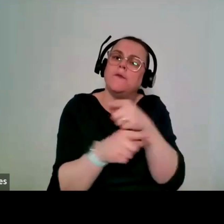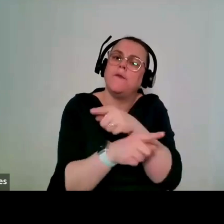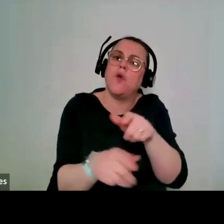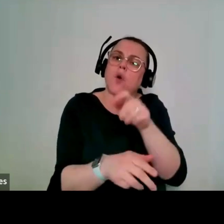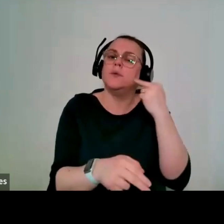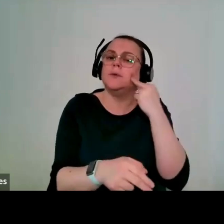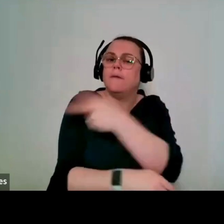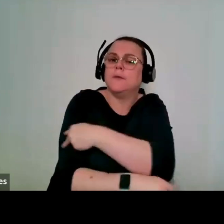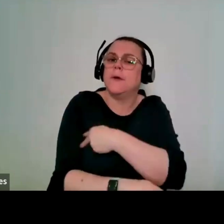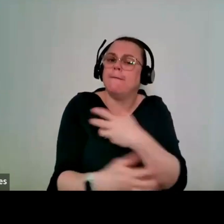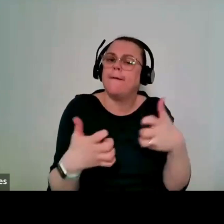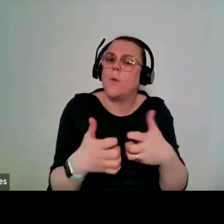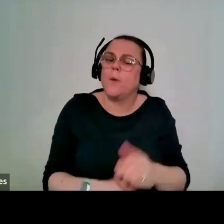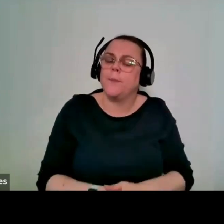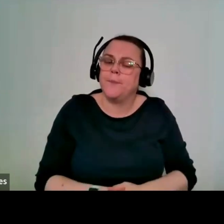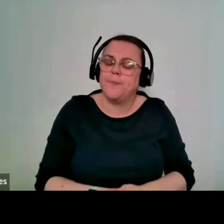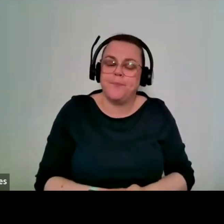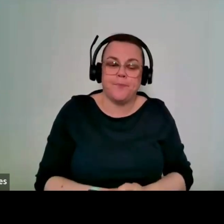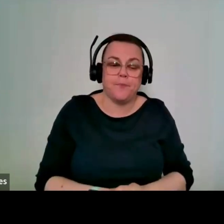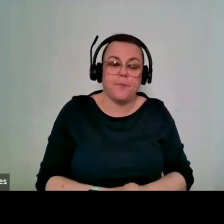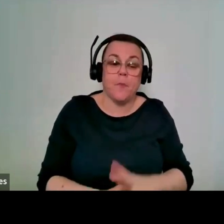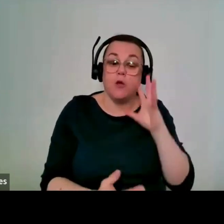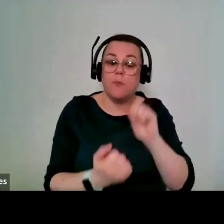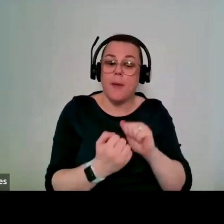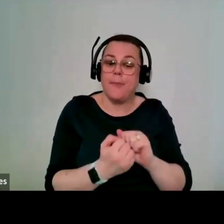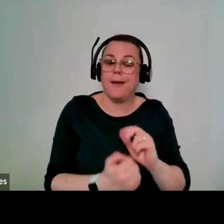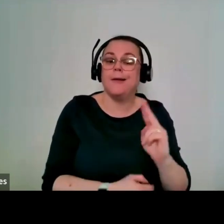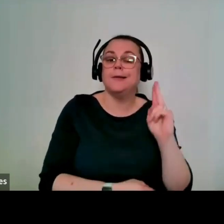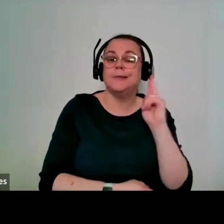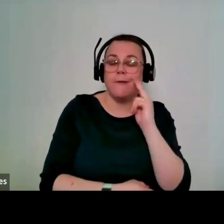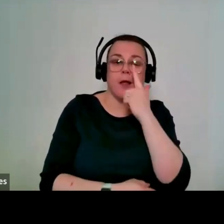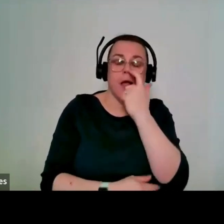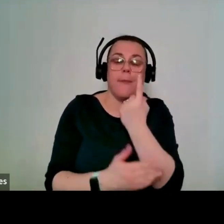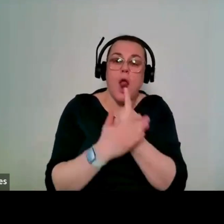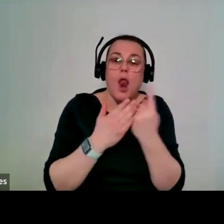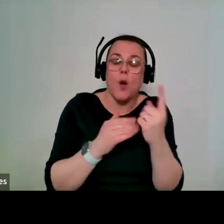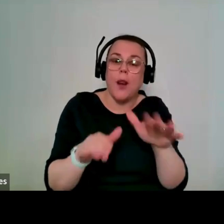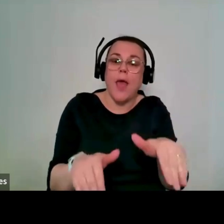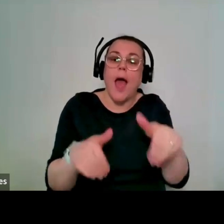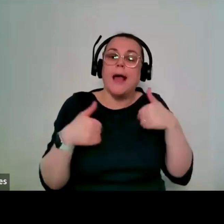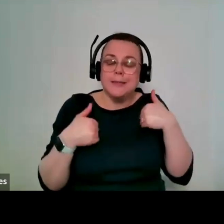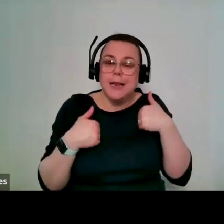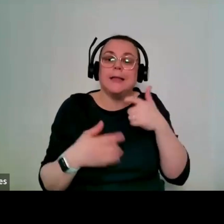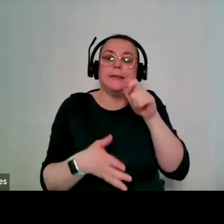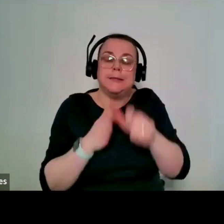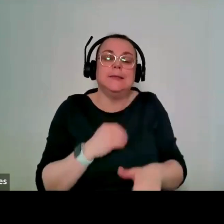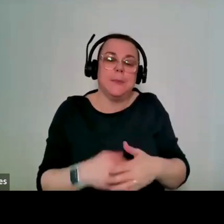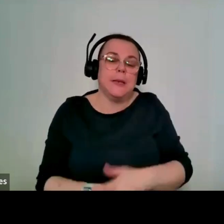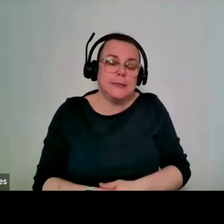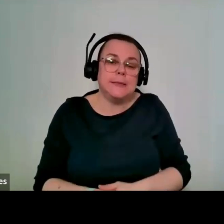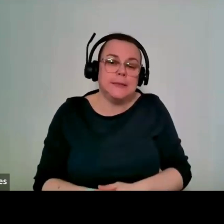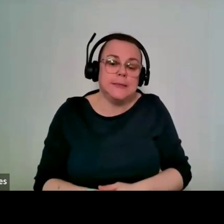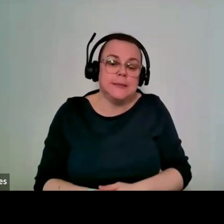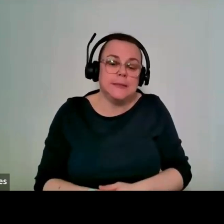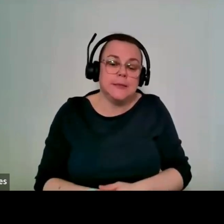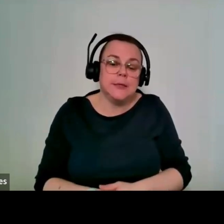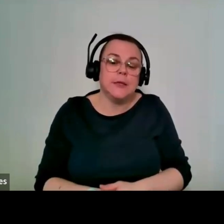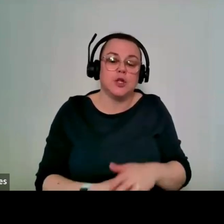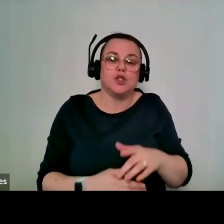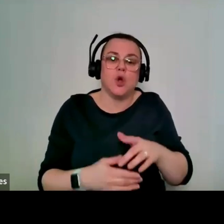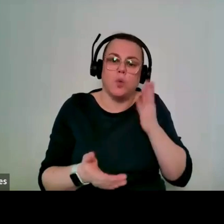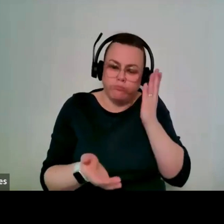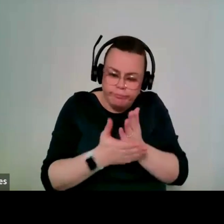loss. Remember, deafness can be a lonely and isolating disability. So